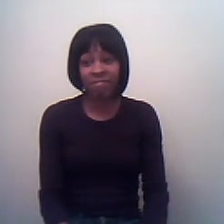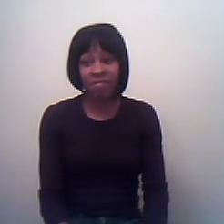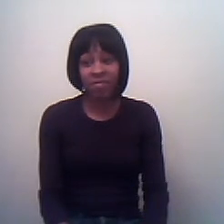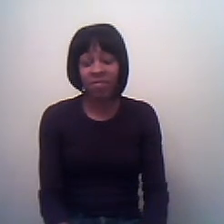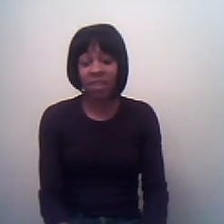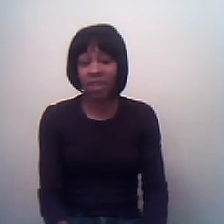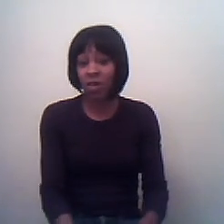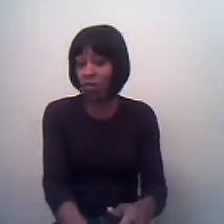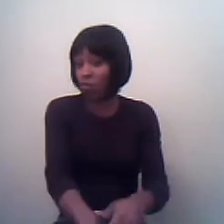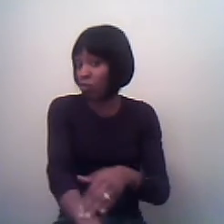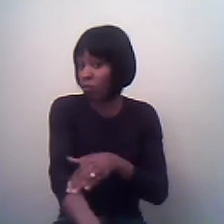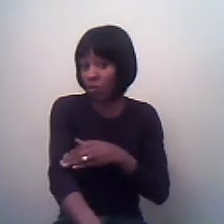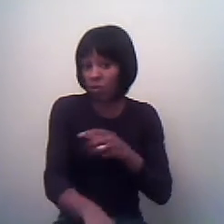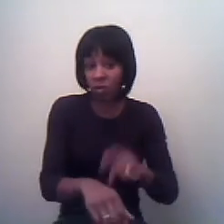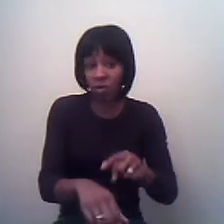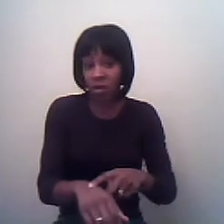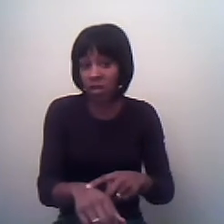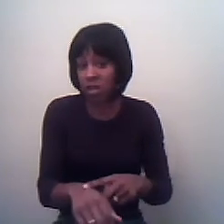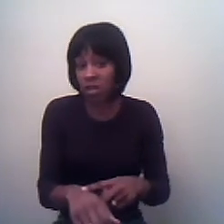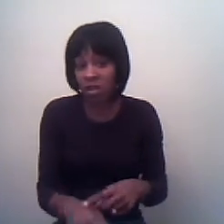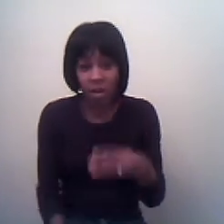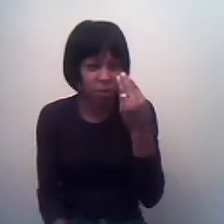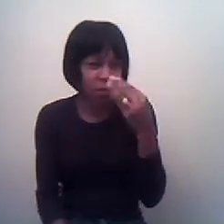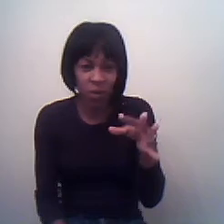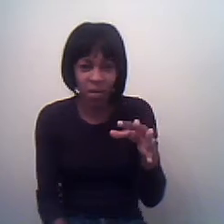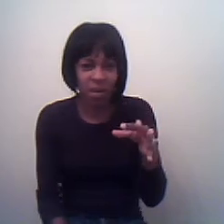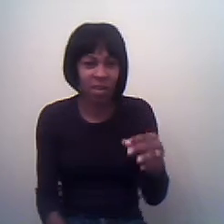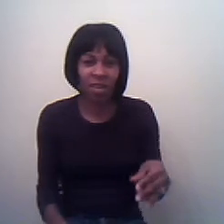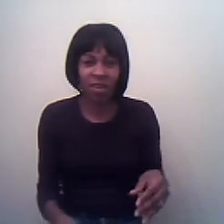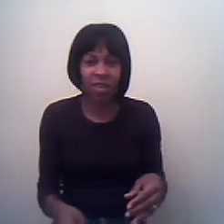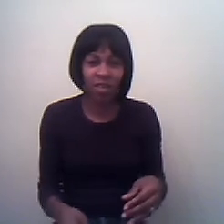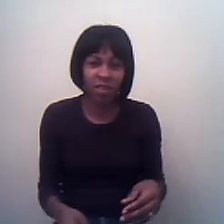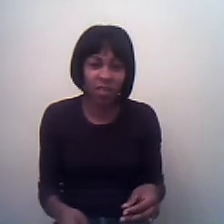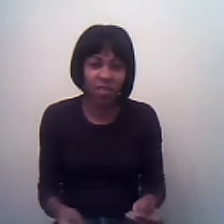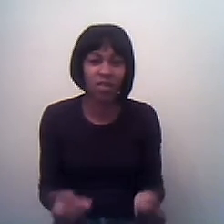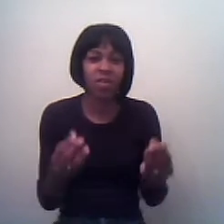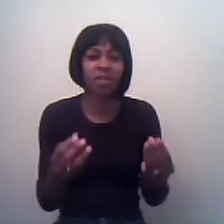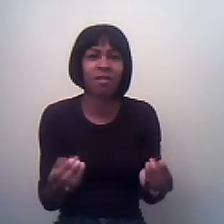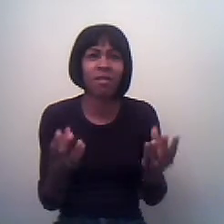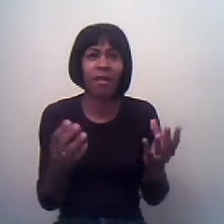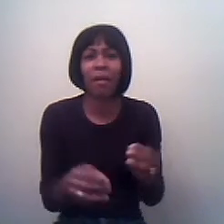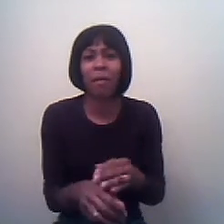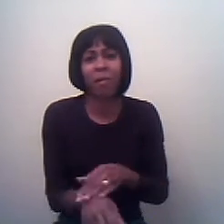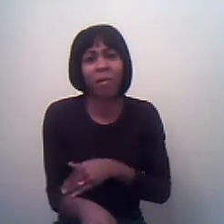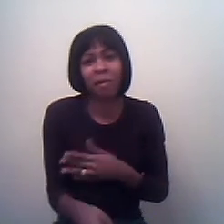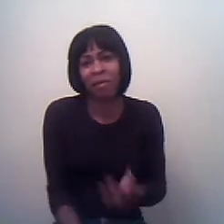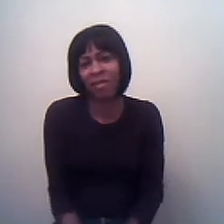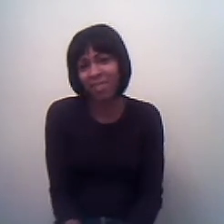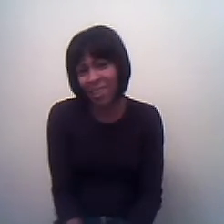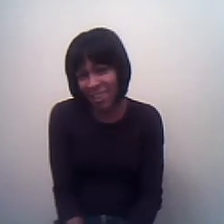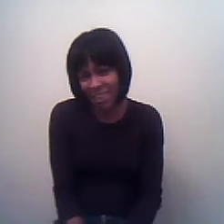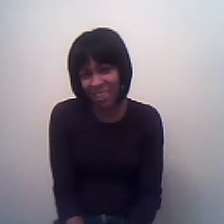And then I'll have to turn to put the boat on the other tack, as we call it.